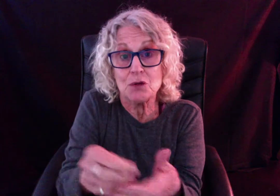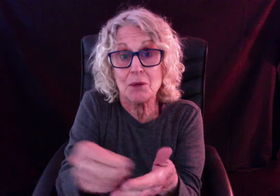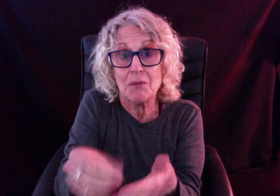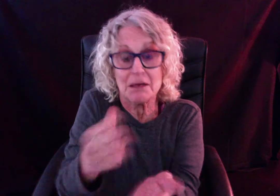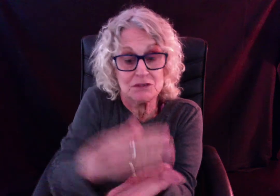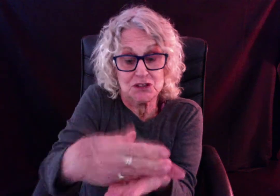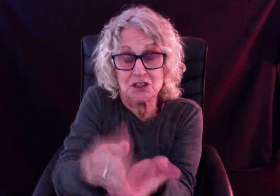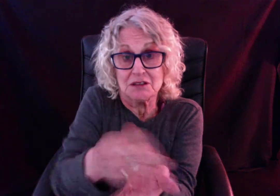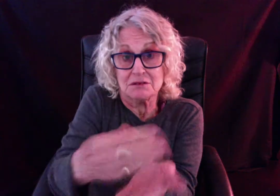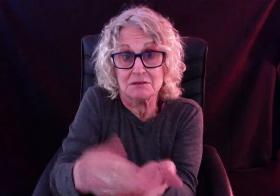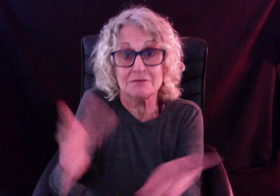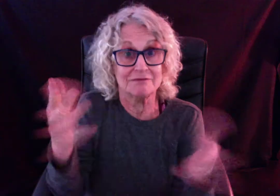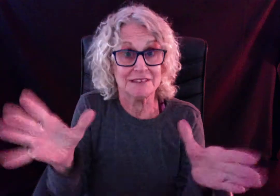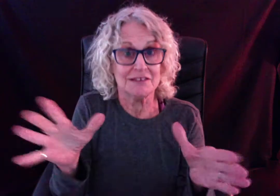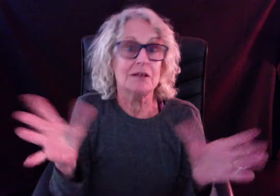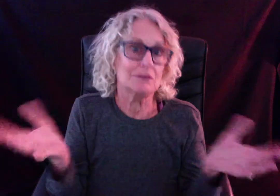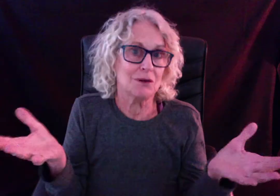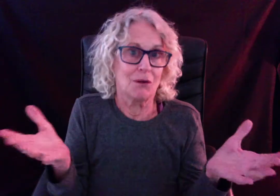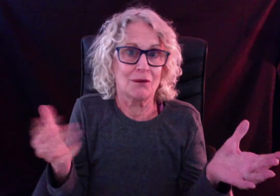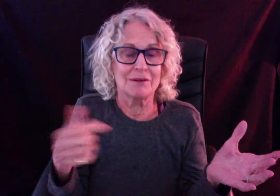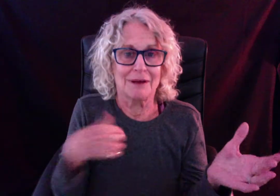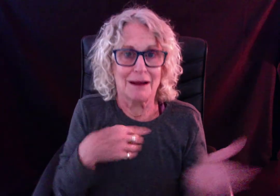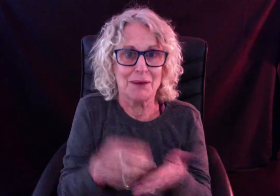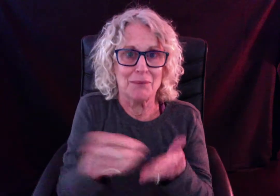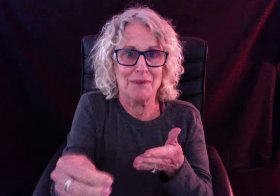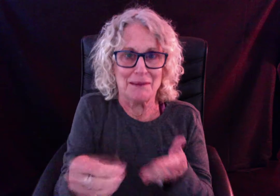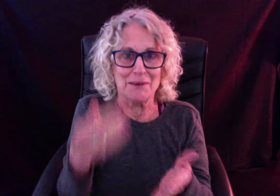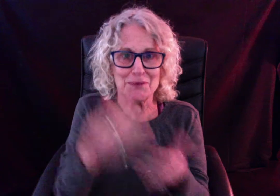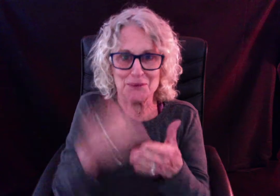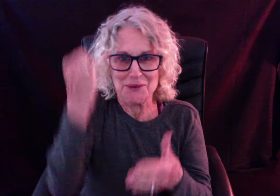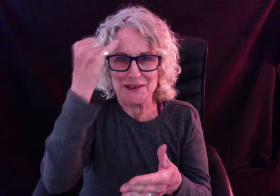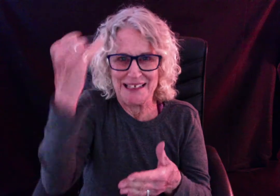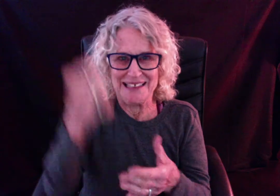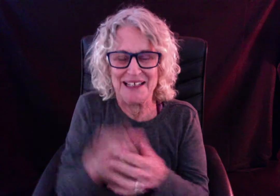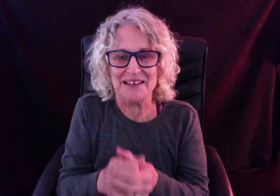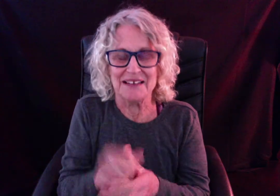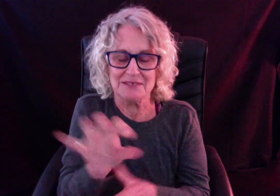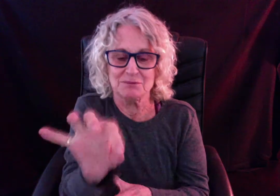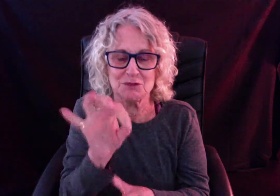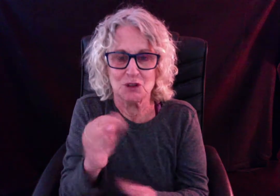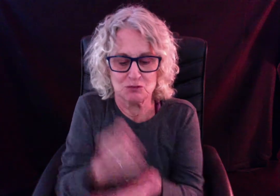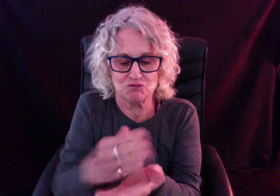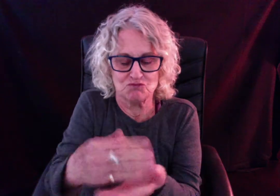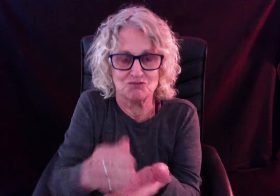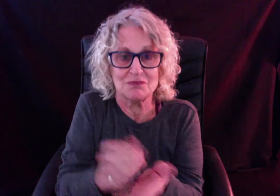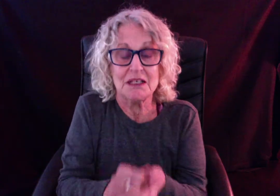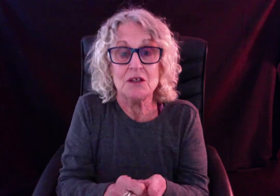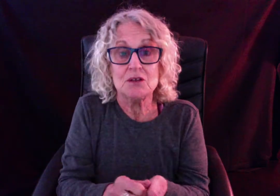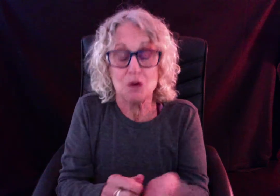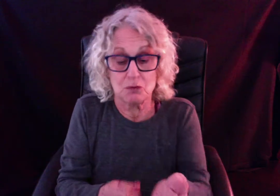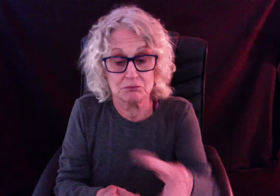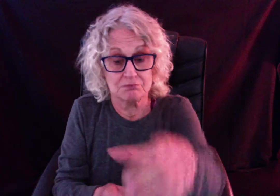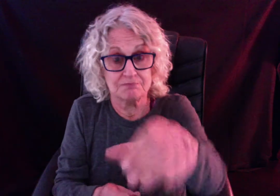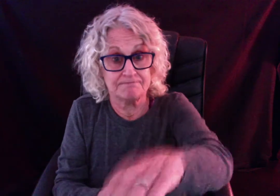diced up. So that's what I did. That was a good idea. That's the one I chose. So I put that in to the meat.